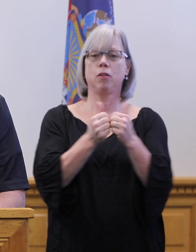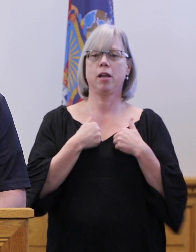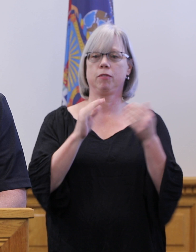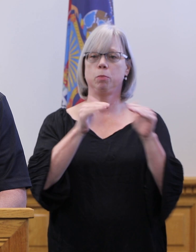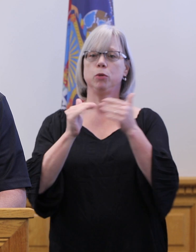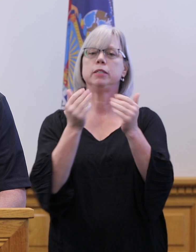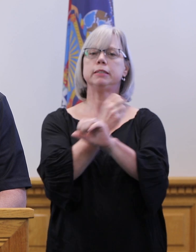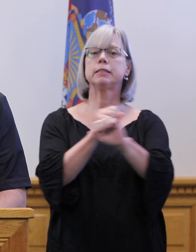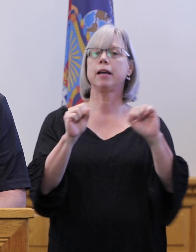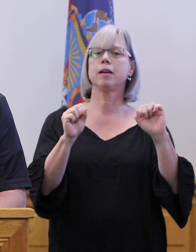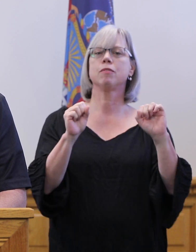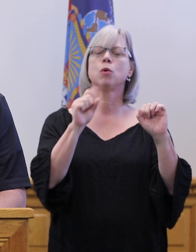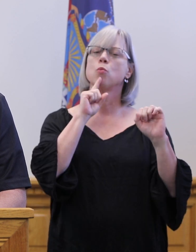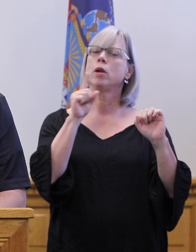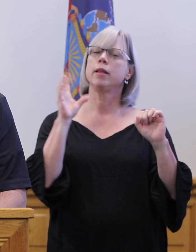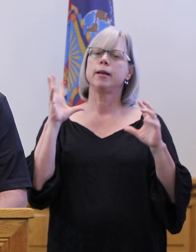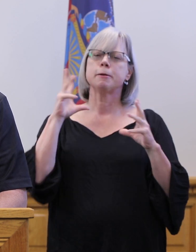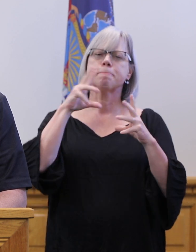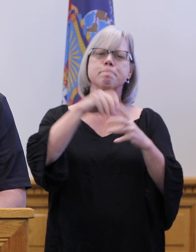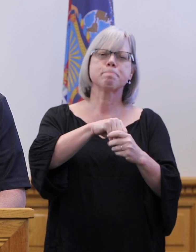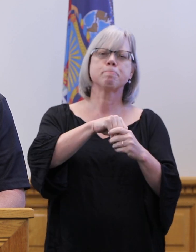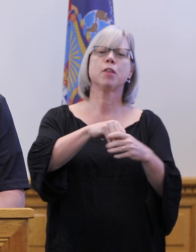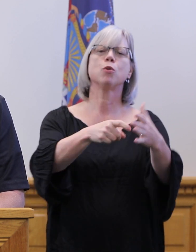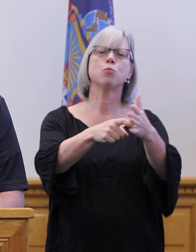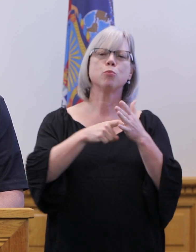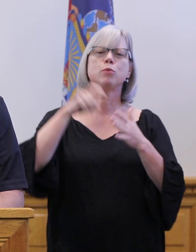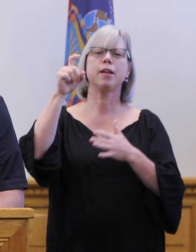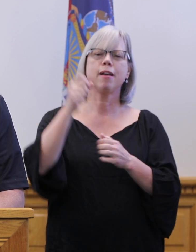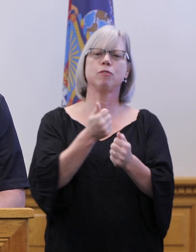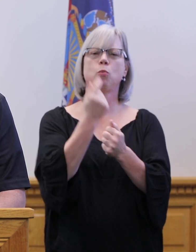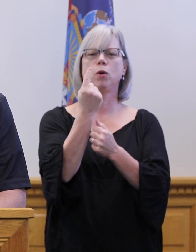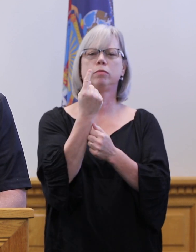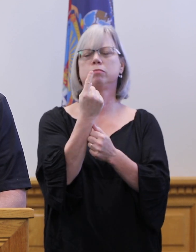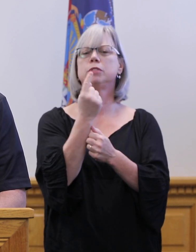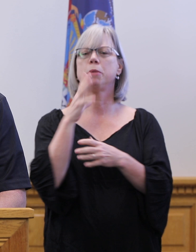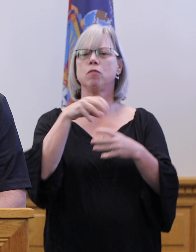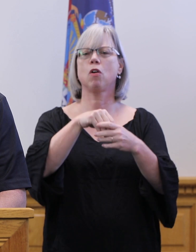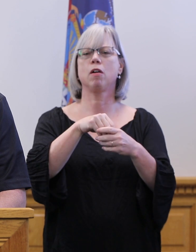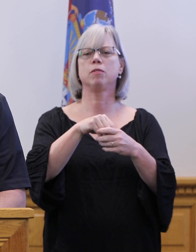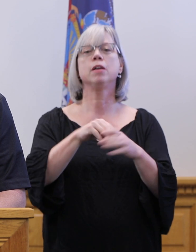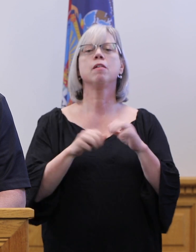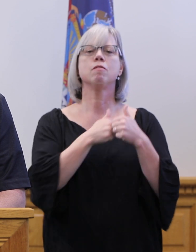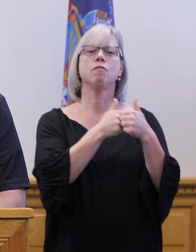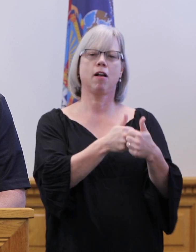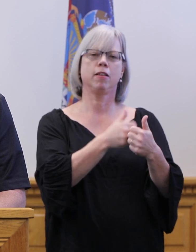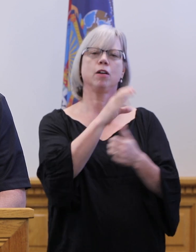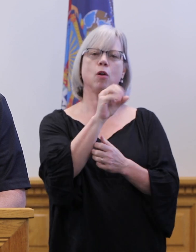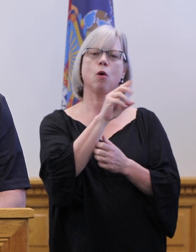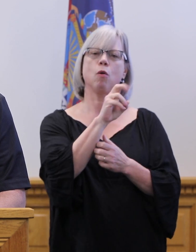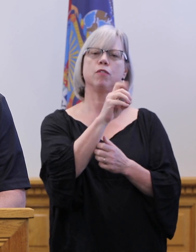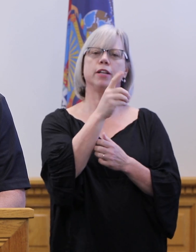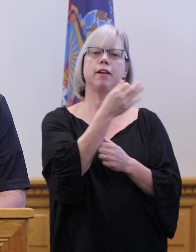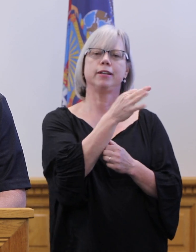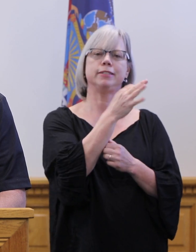safe. This is an all-encompassing effort, and we need everyone to do their part. This means following the COVID-19 protocols